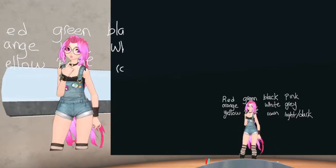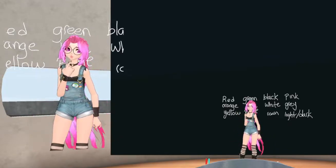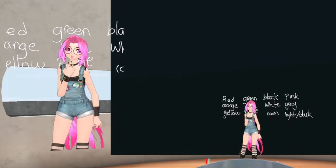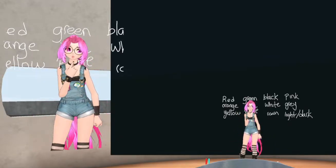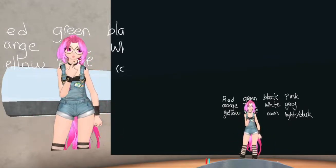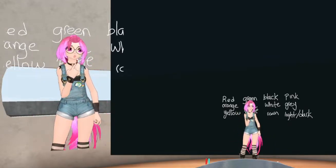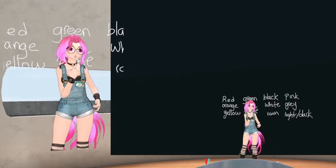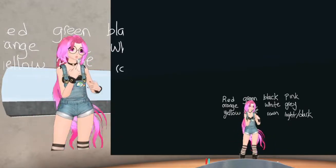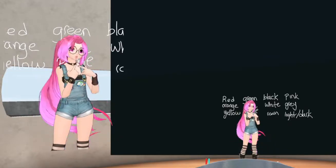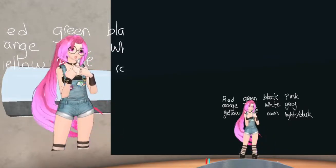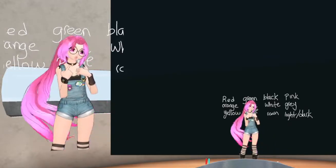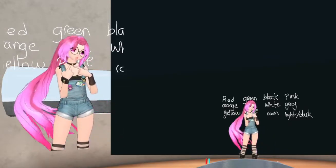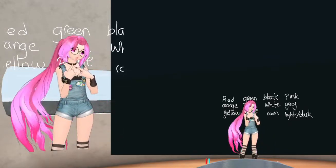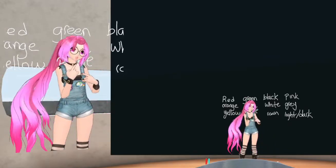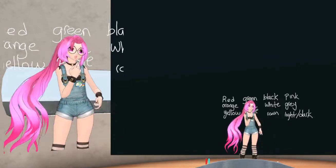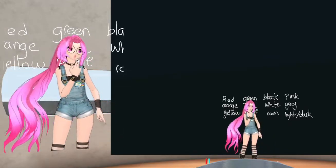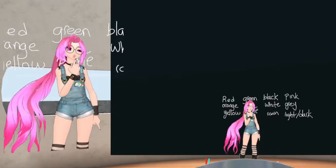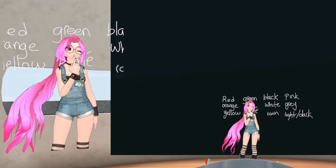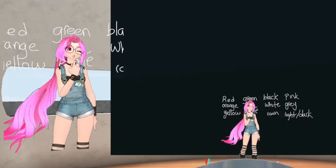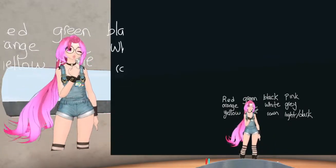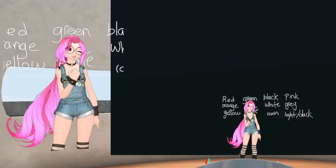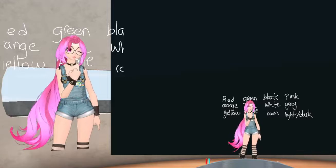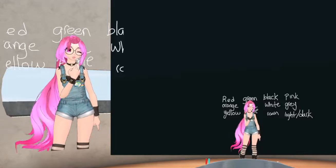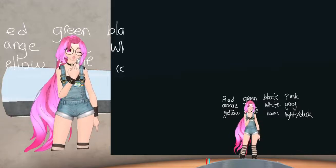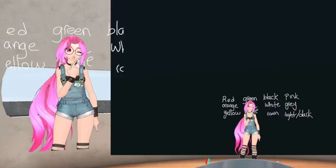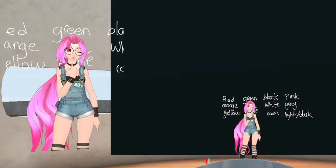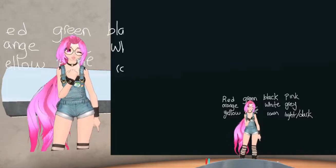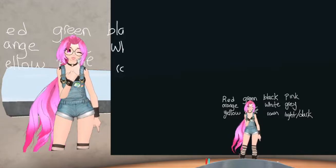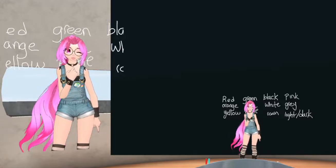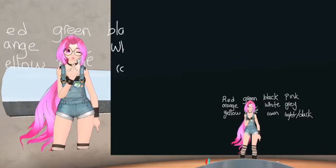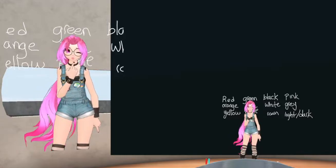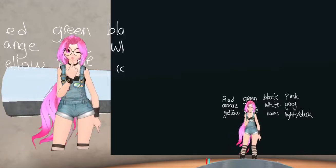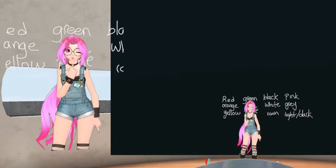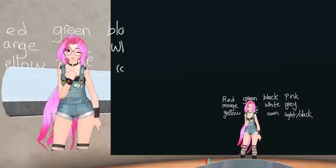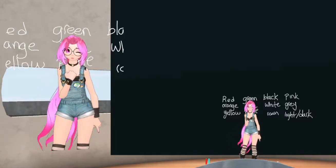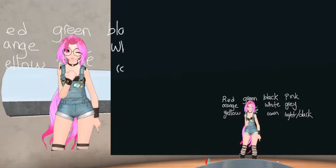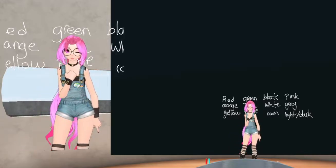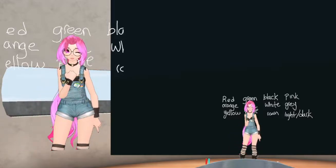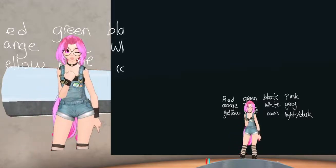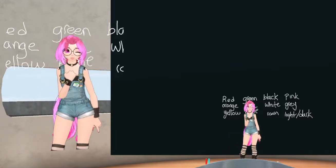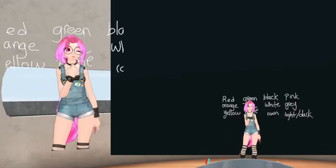touching more like your chin area, and then pulling down.